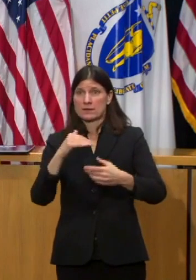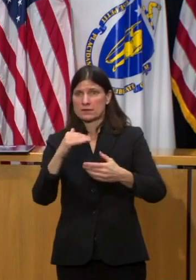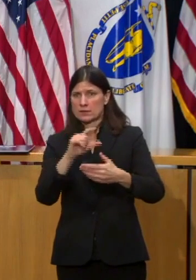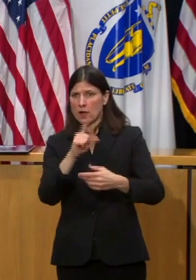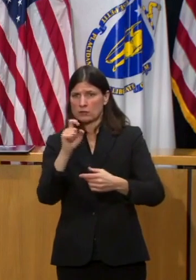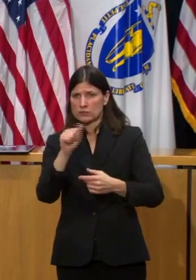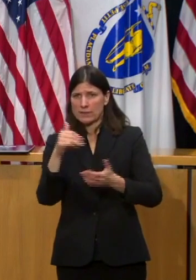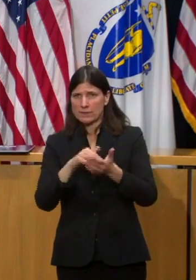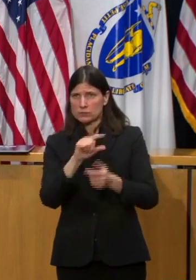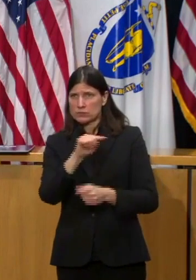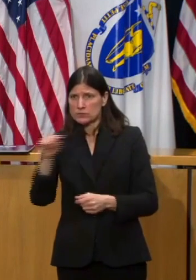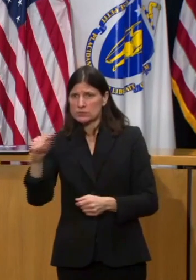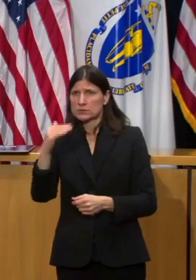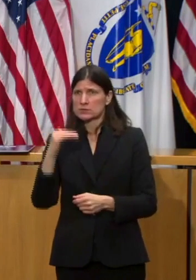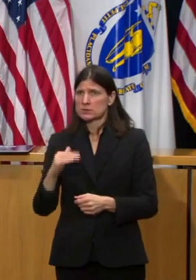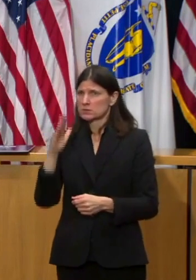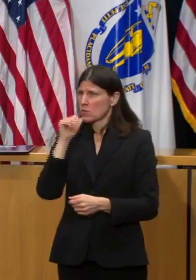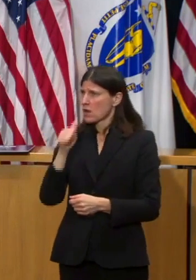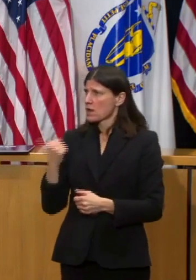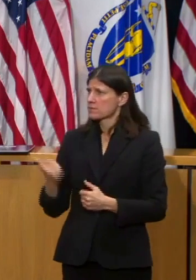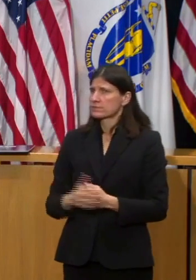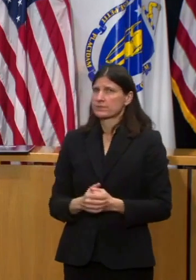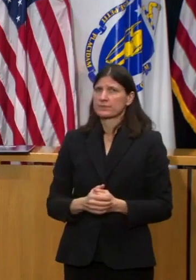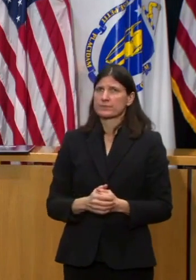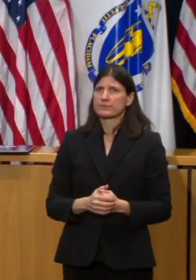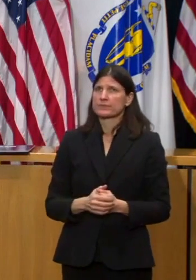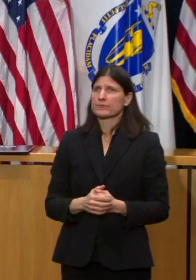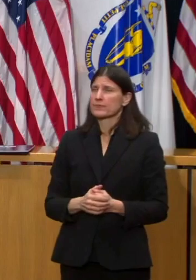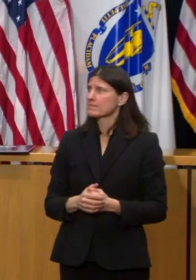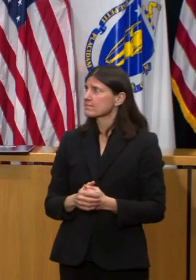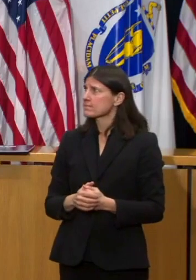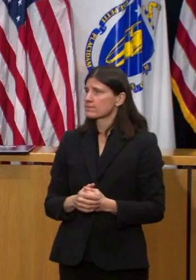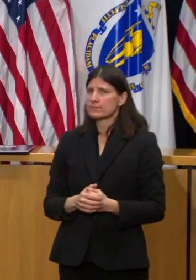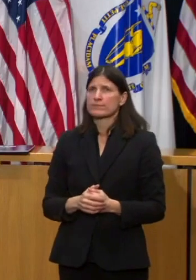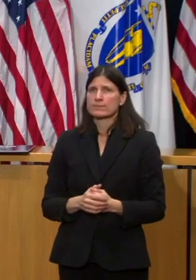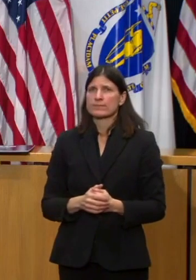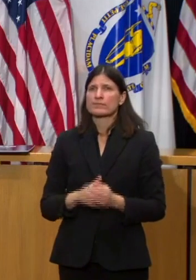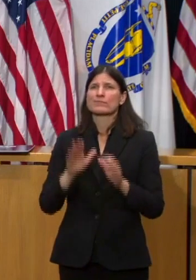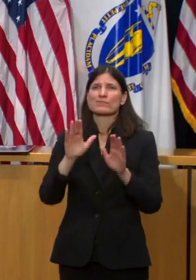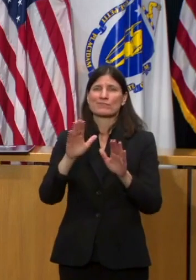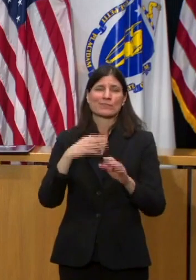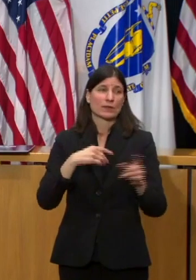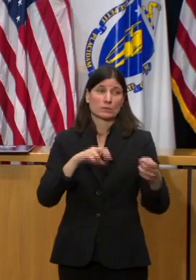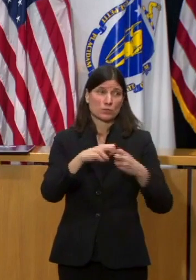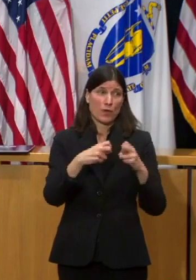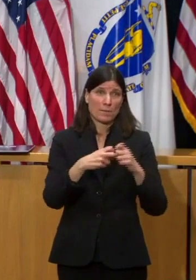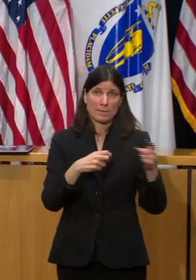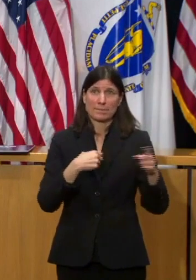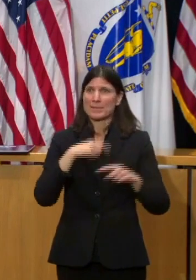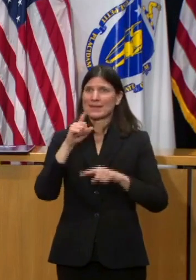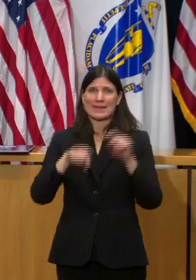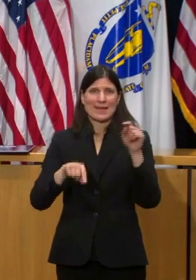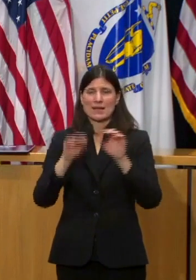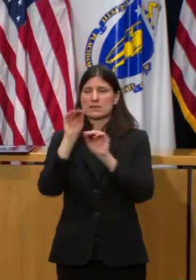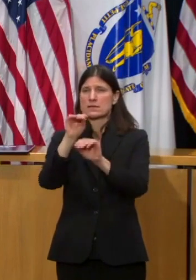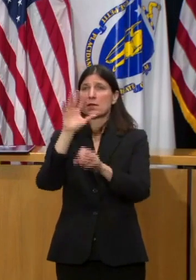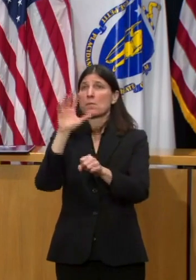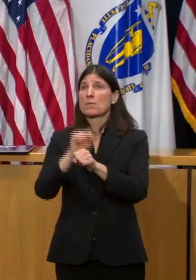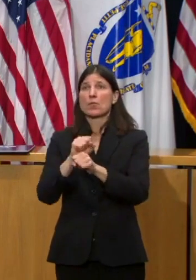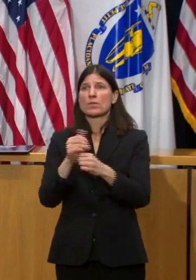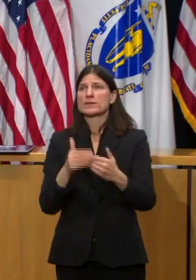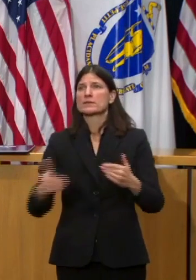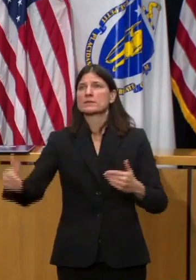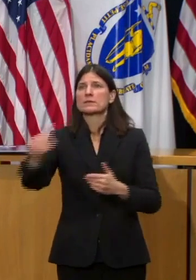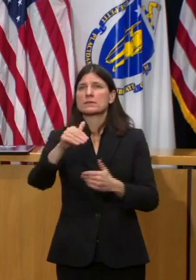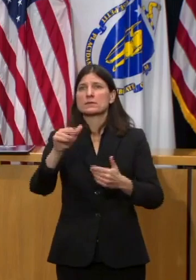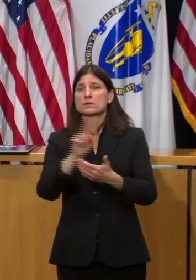them? So there are two issues associated with this. The first is certainty is way better than maybe,